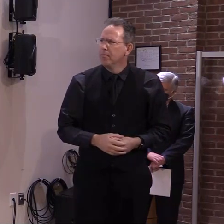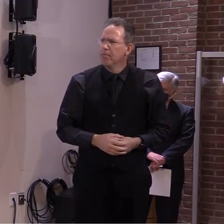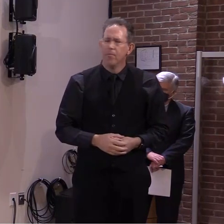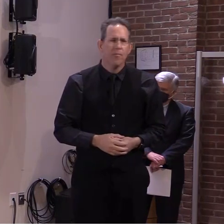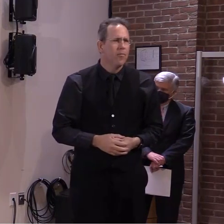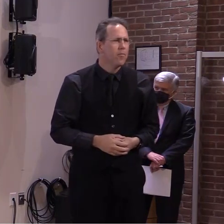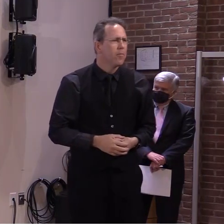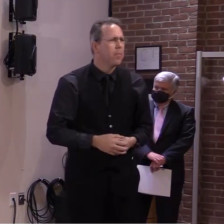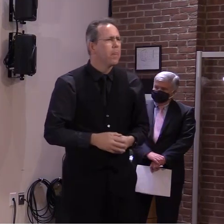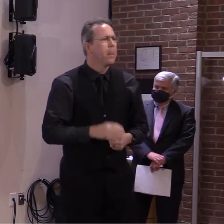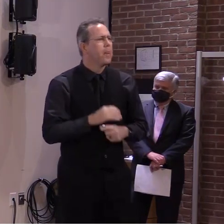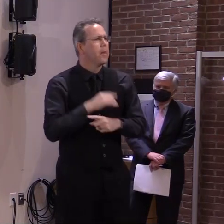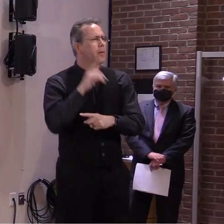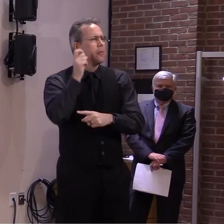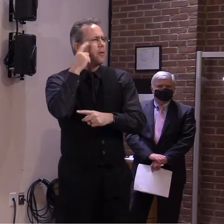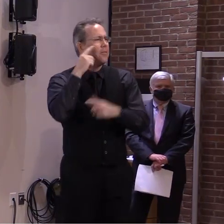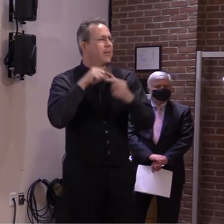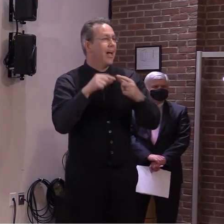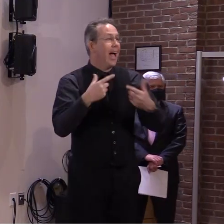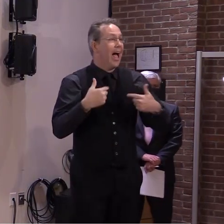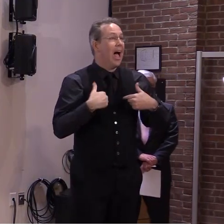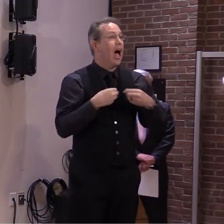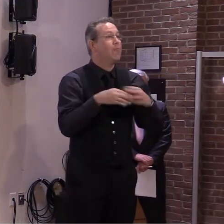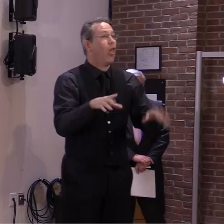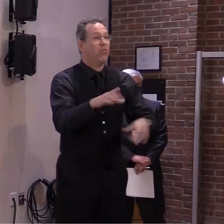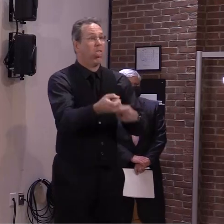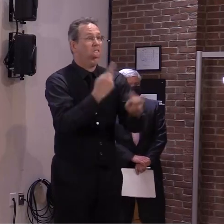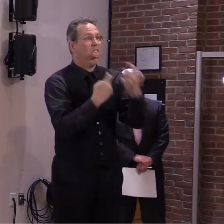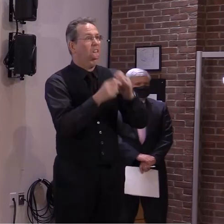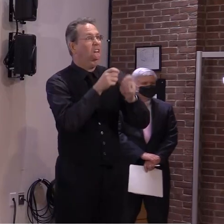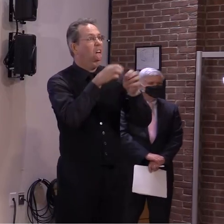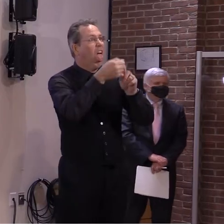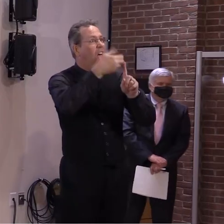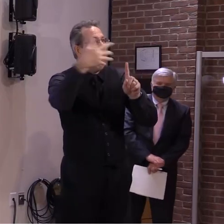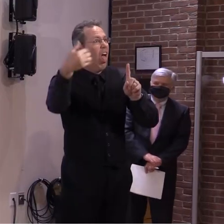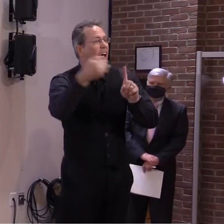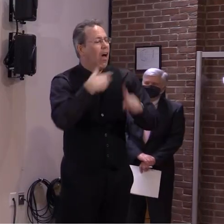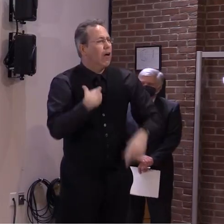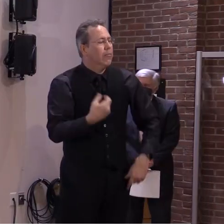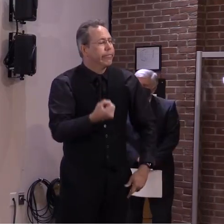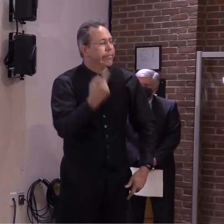Yeah, you've lost me, so I'm going to turn it over to Dr. Levine.